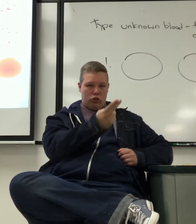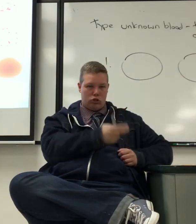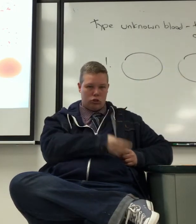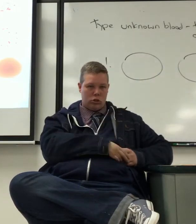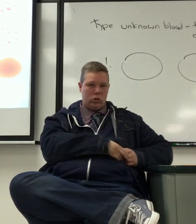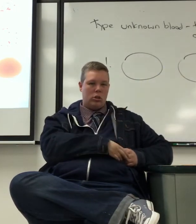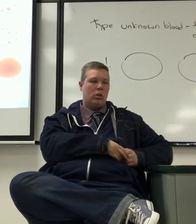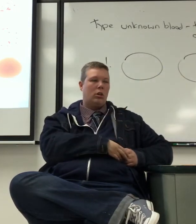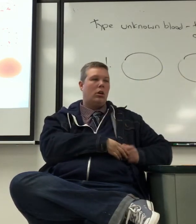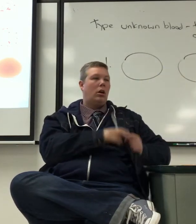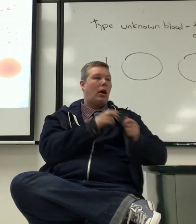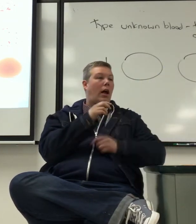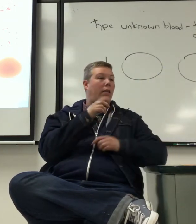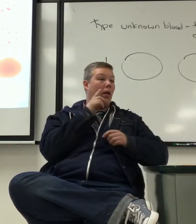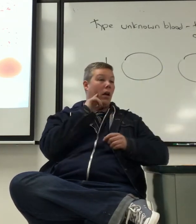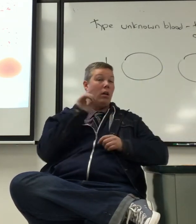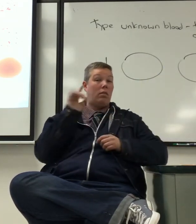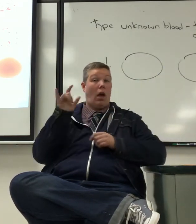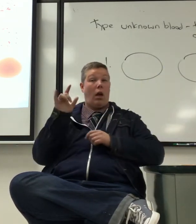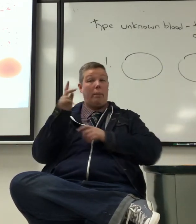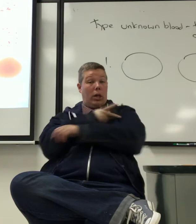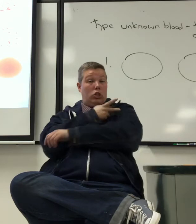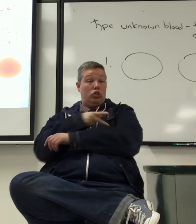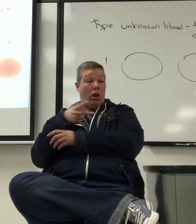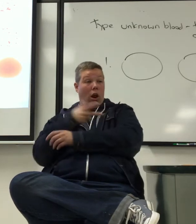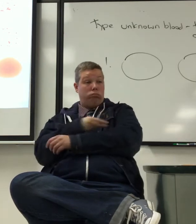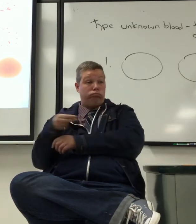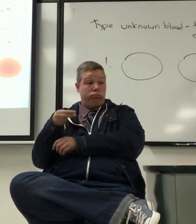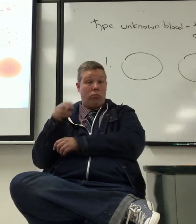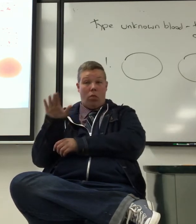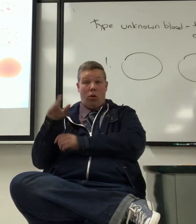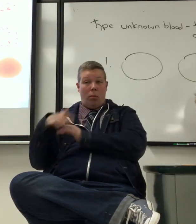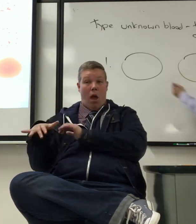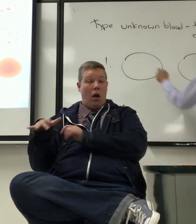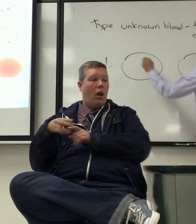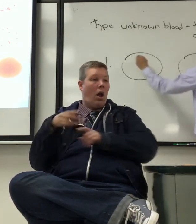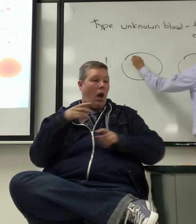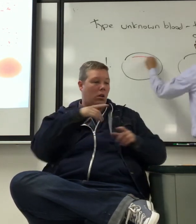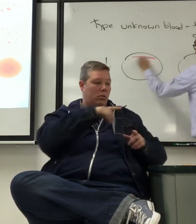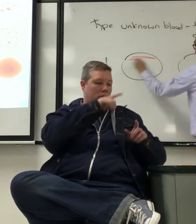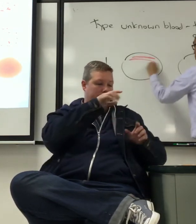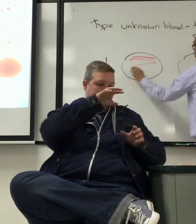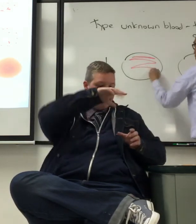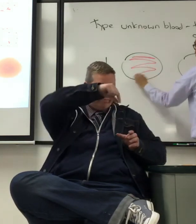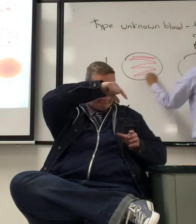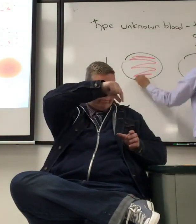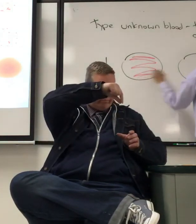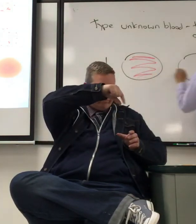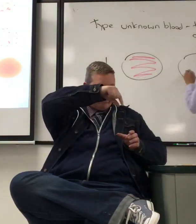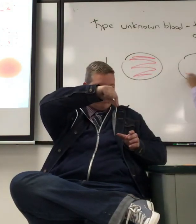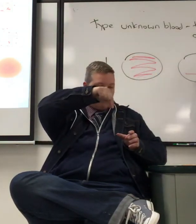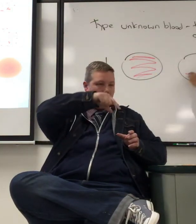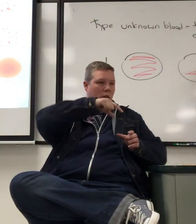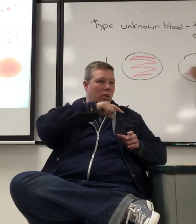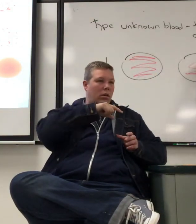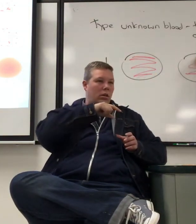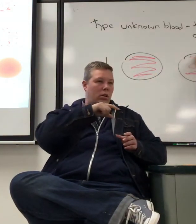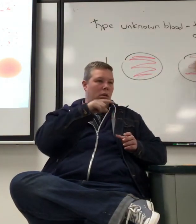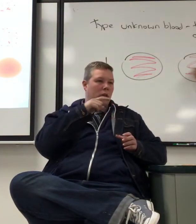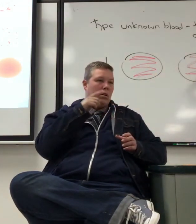And you put the patient's blood in it and you're testing. So that's step 1. Put the blood in the